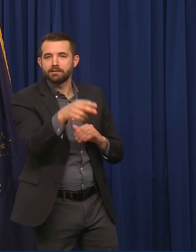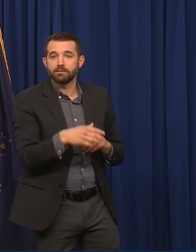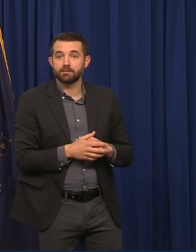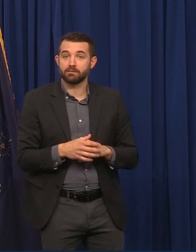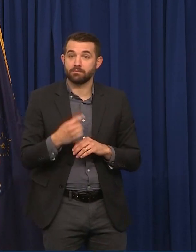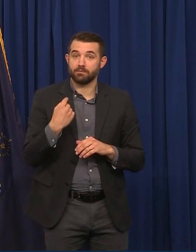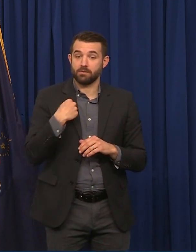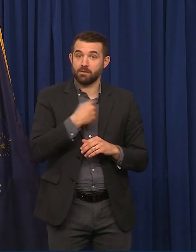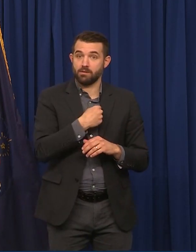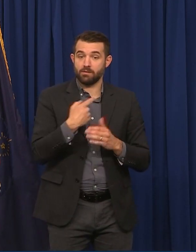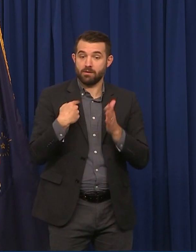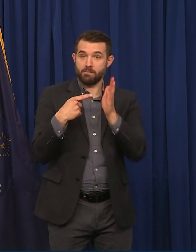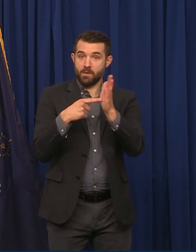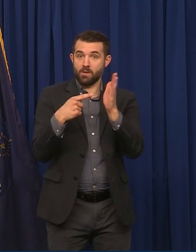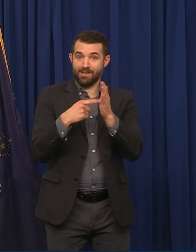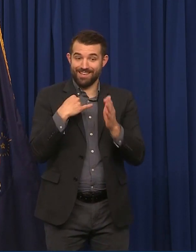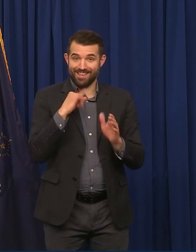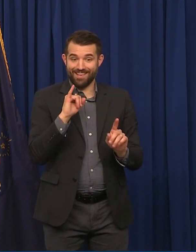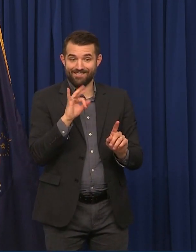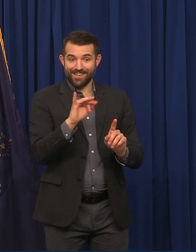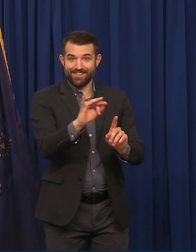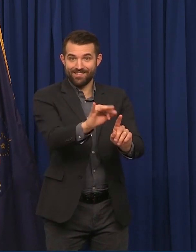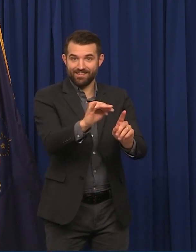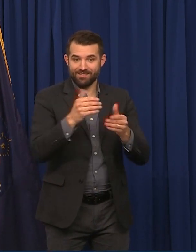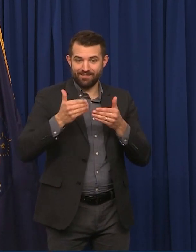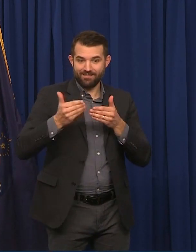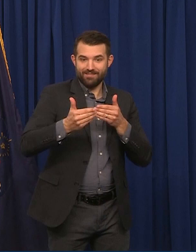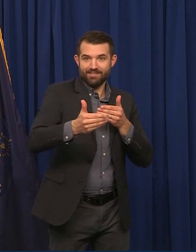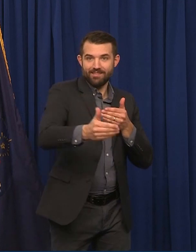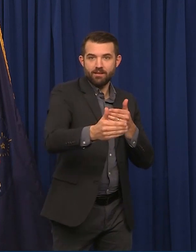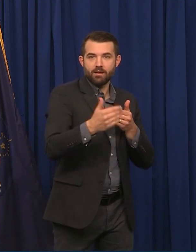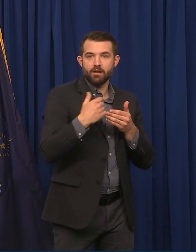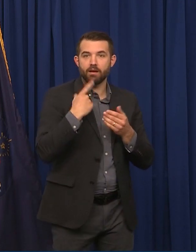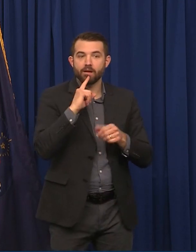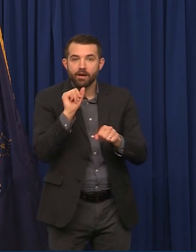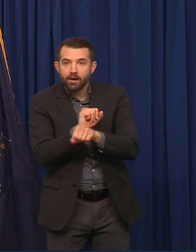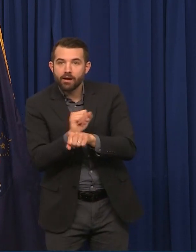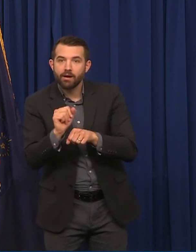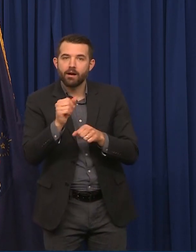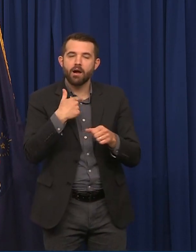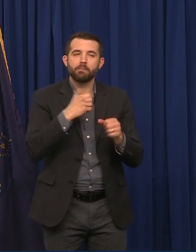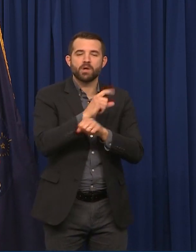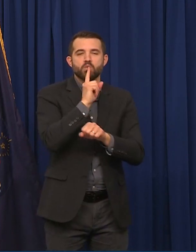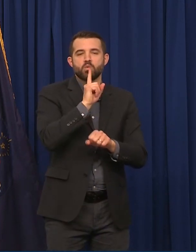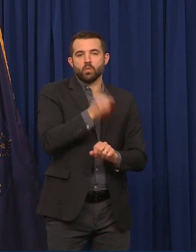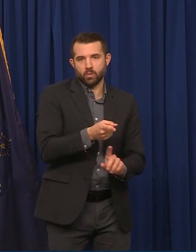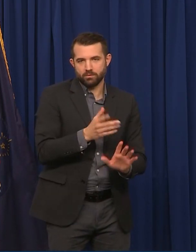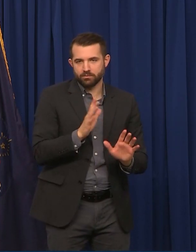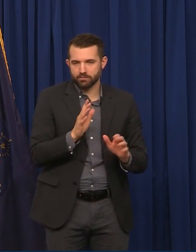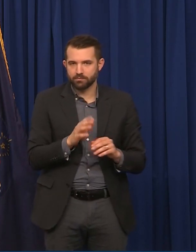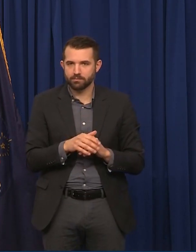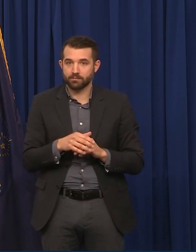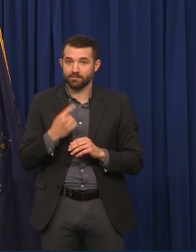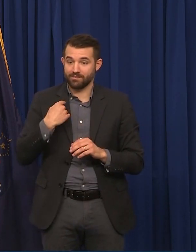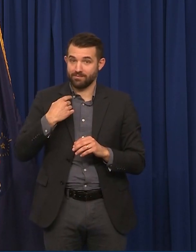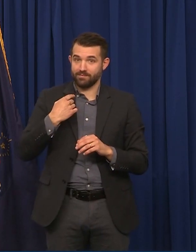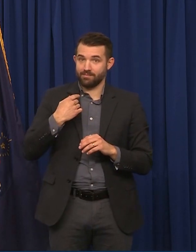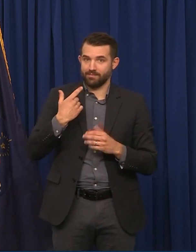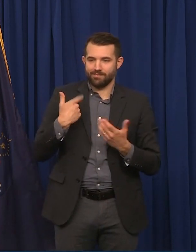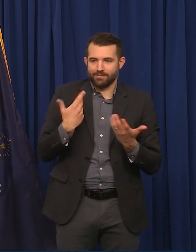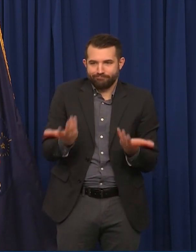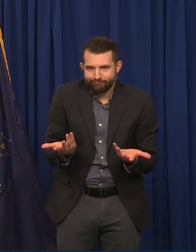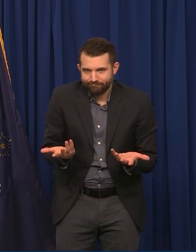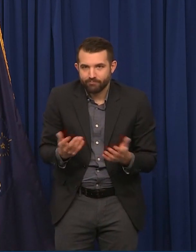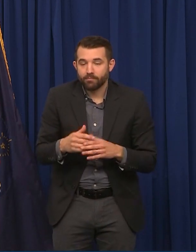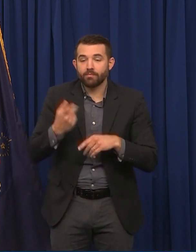scenarios that we might think of as coming true actually materialize. Another piece of it depends on what